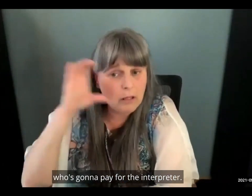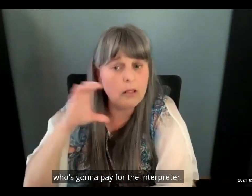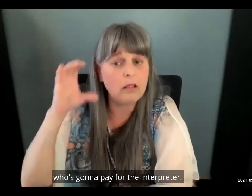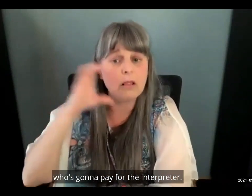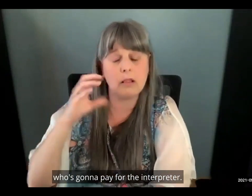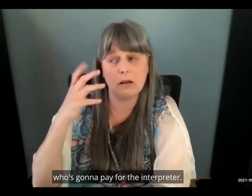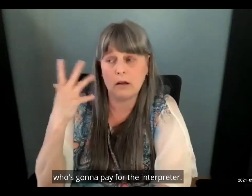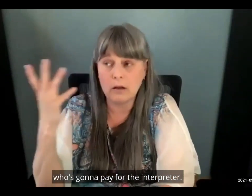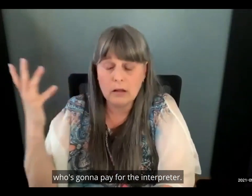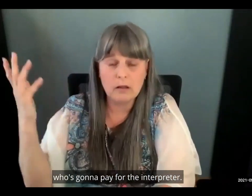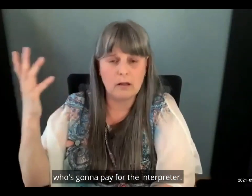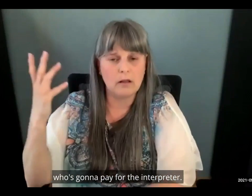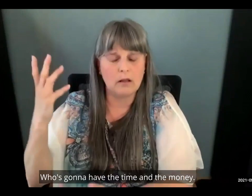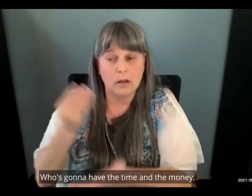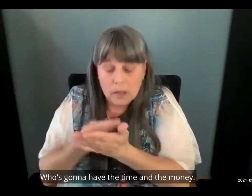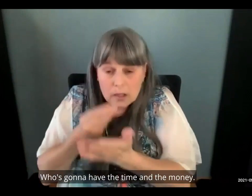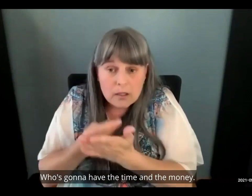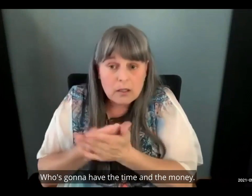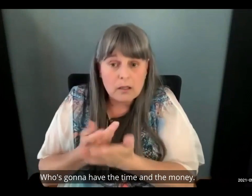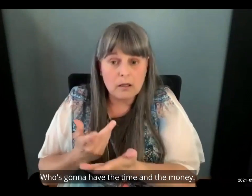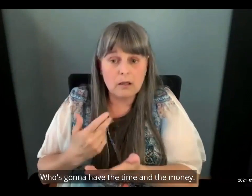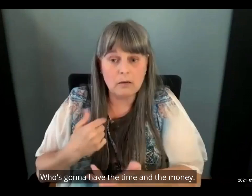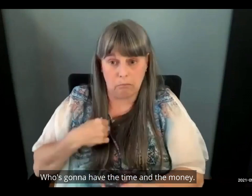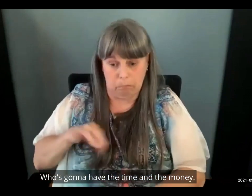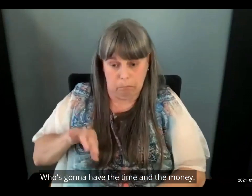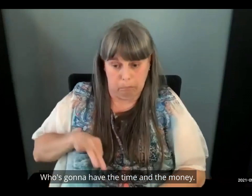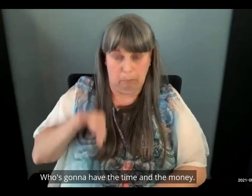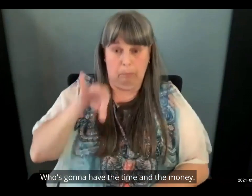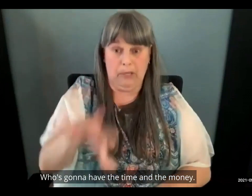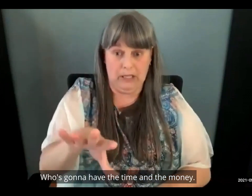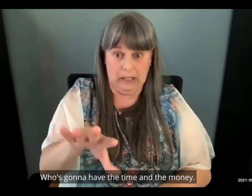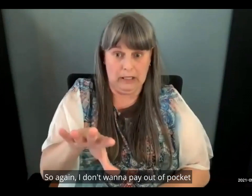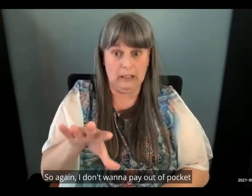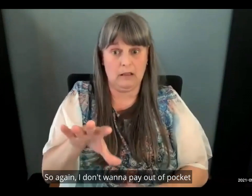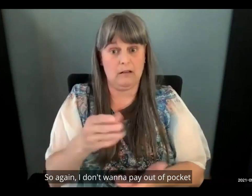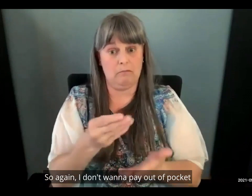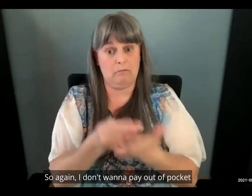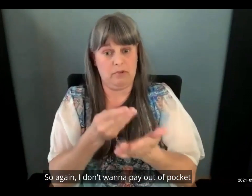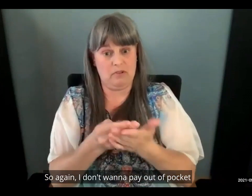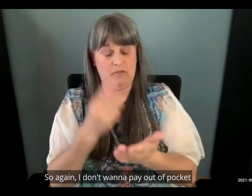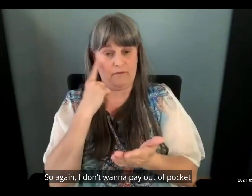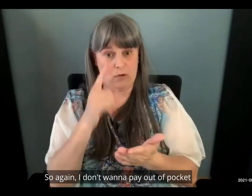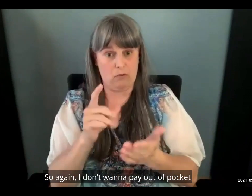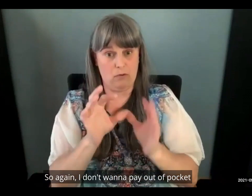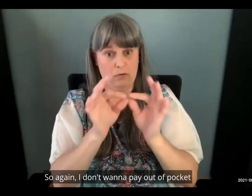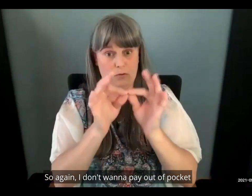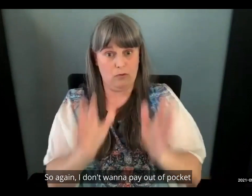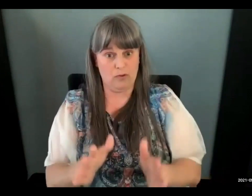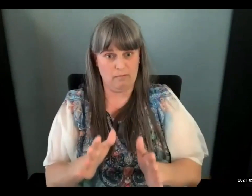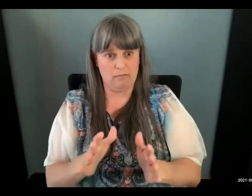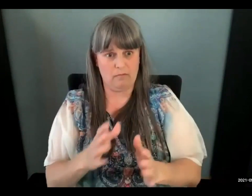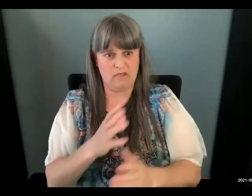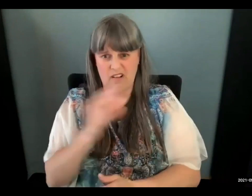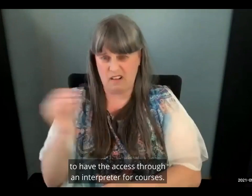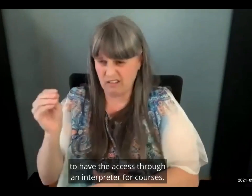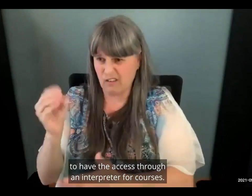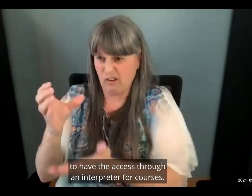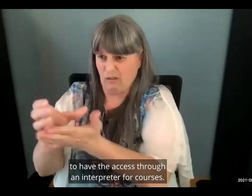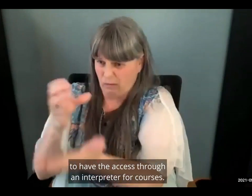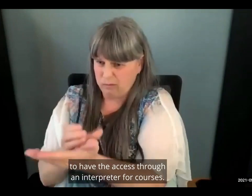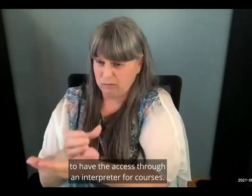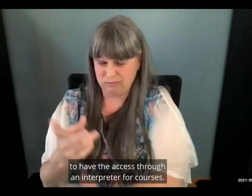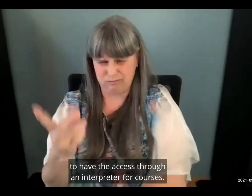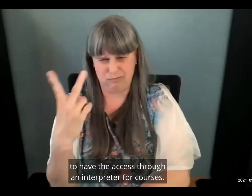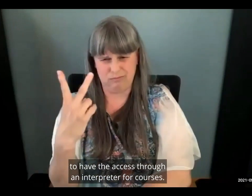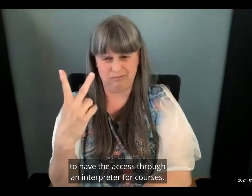going to pay for the interpreter? Who's going to have the time and the money? So again, I don't want to pay out of pocket to have